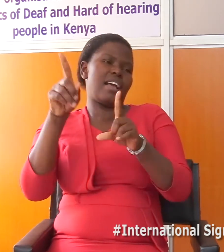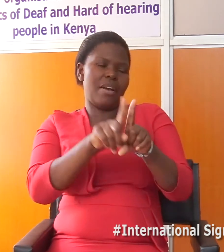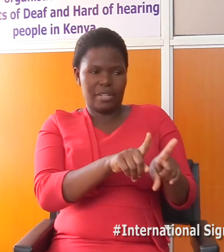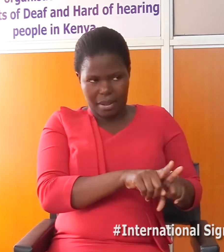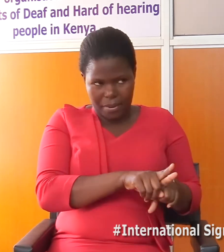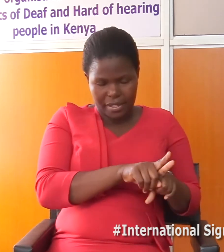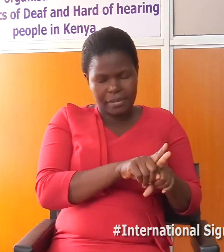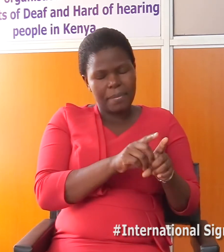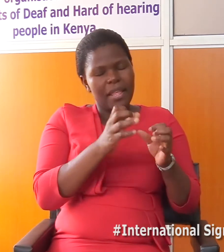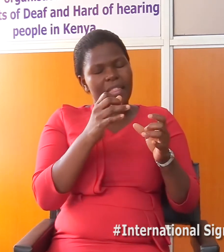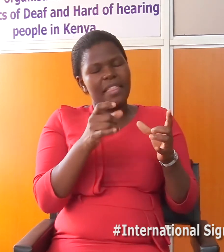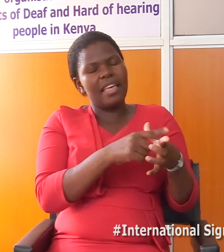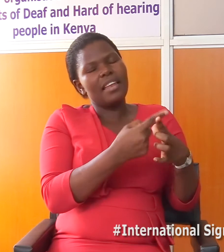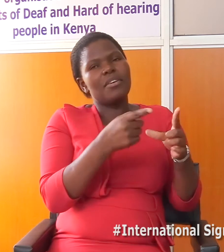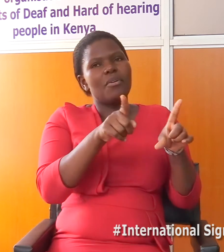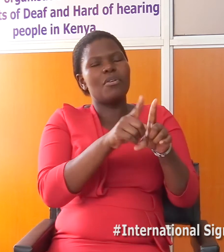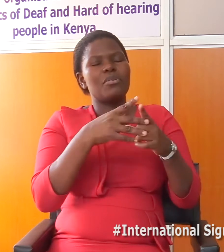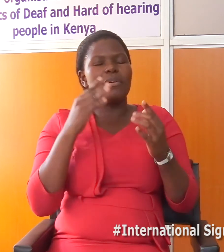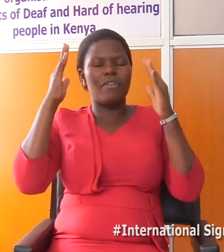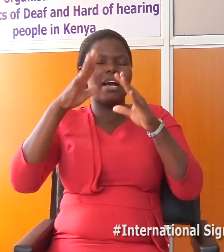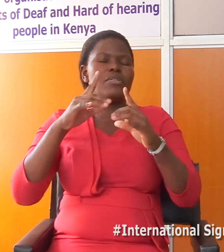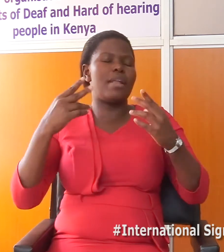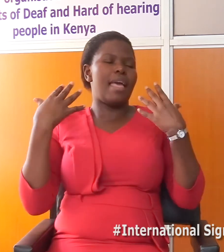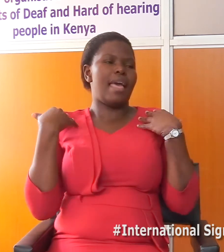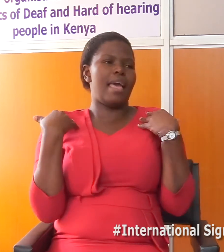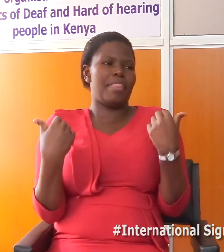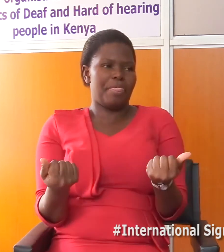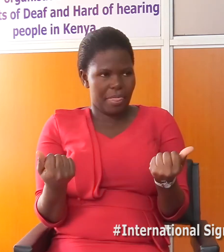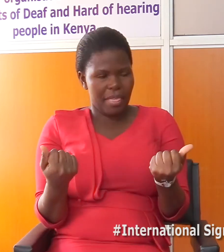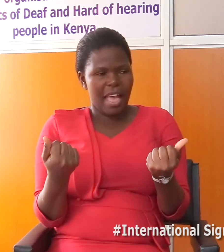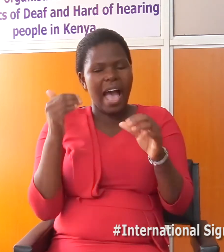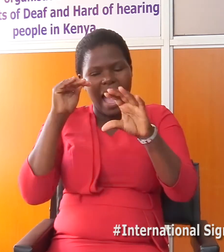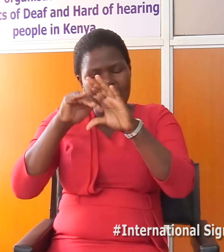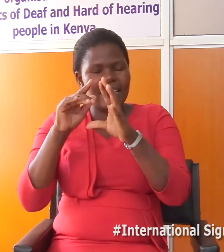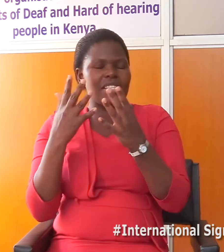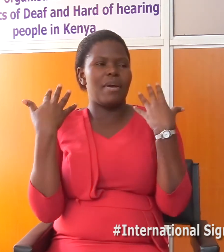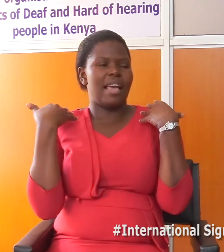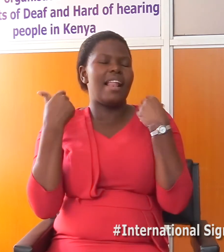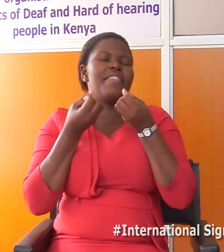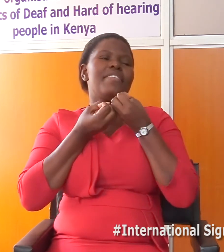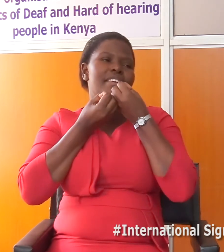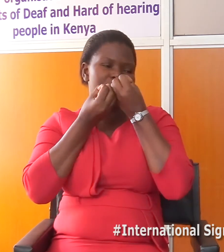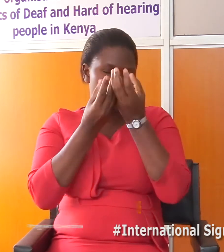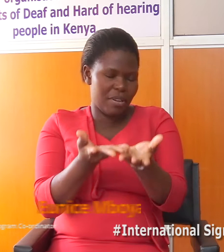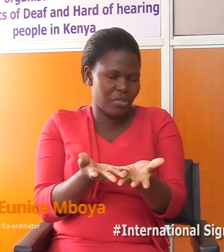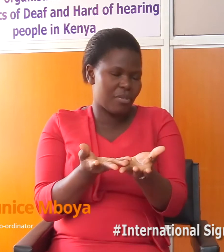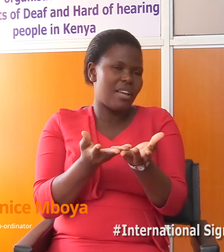life just like other normal people. Also, again, we focus on health, access to health, health